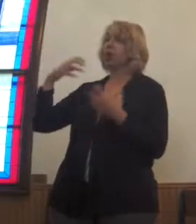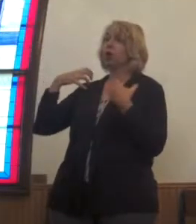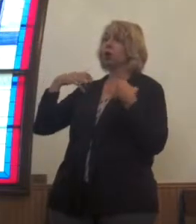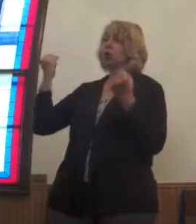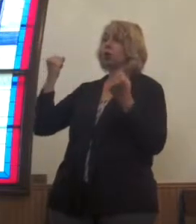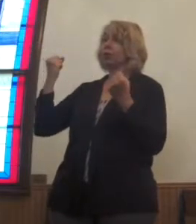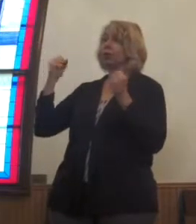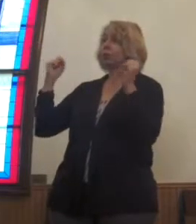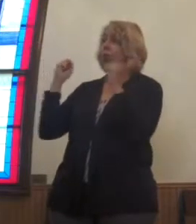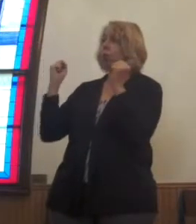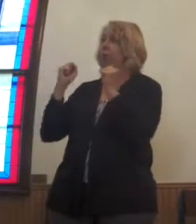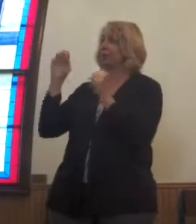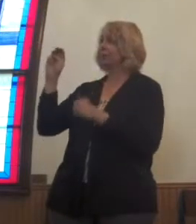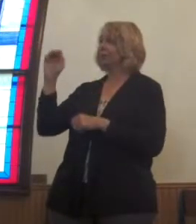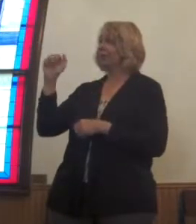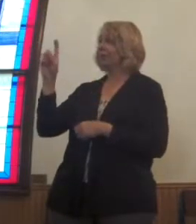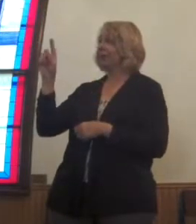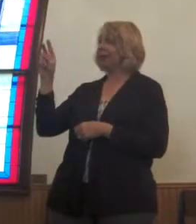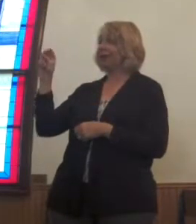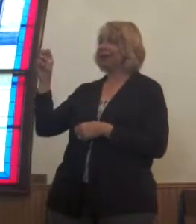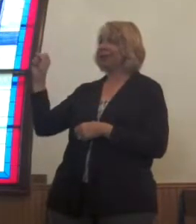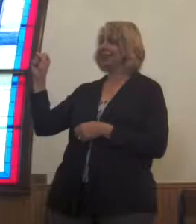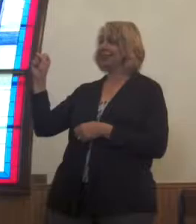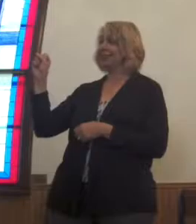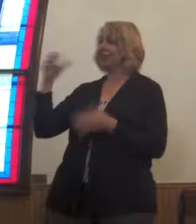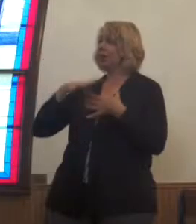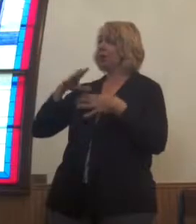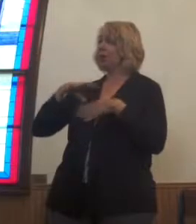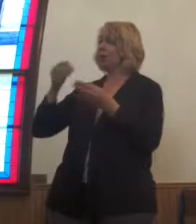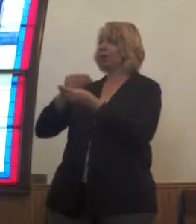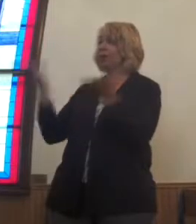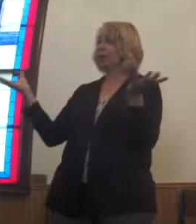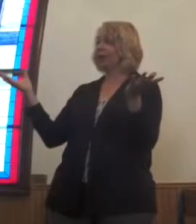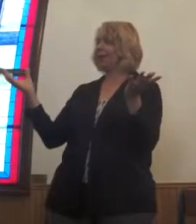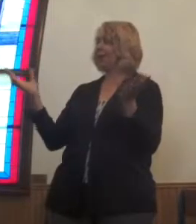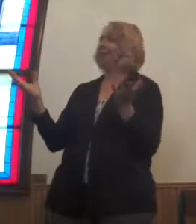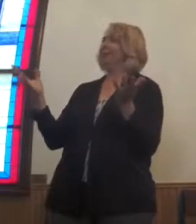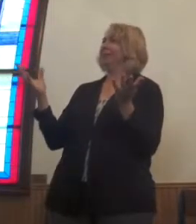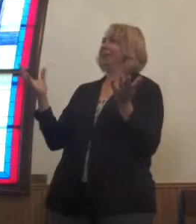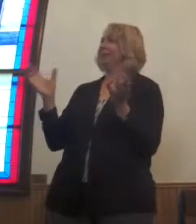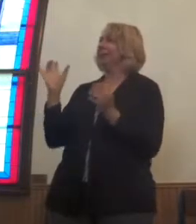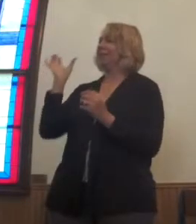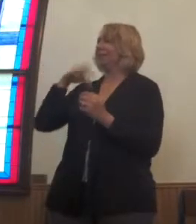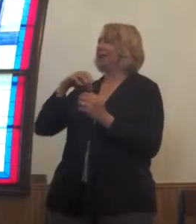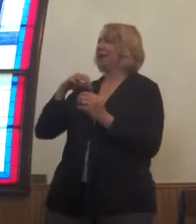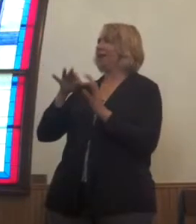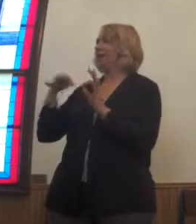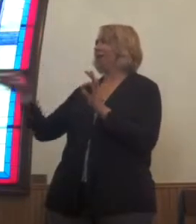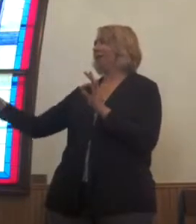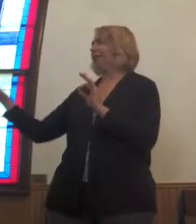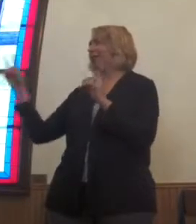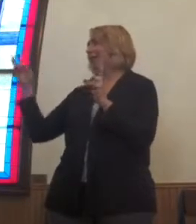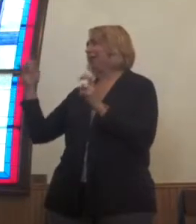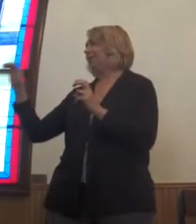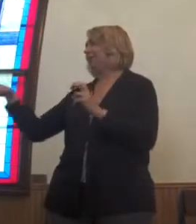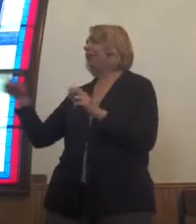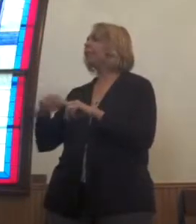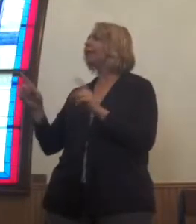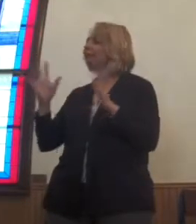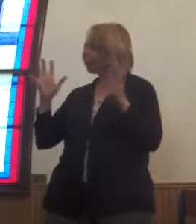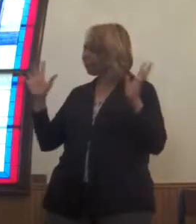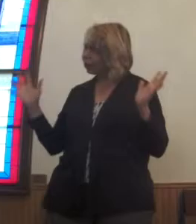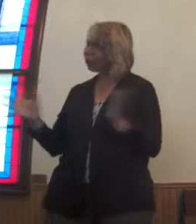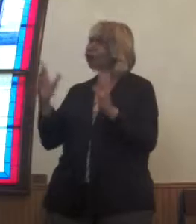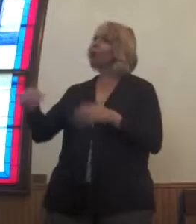drive. However I came up with that, I don't know, but that tagline, I was like, it's a mouthful. But I encourage